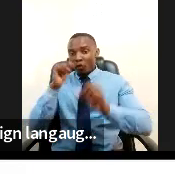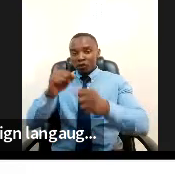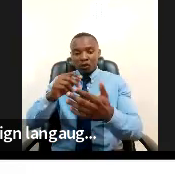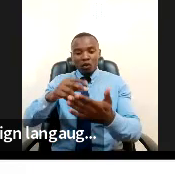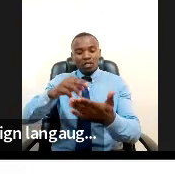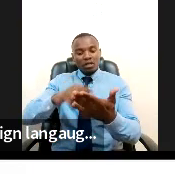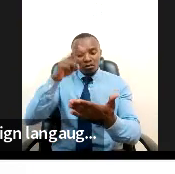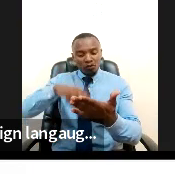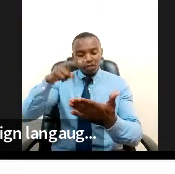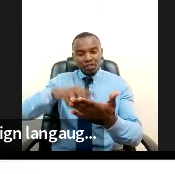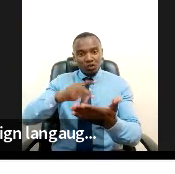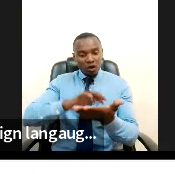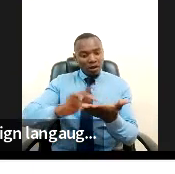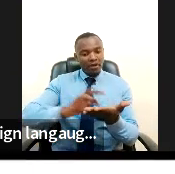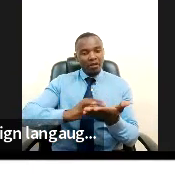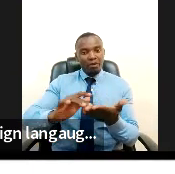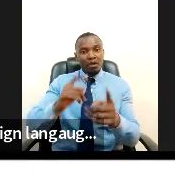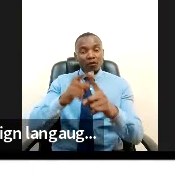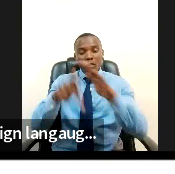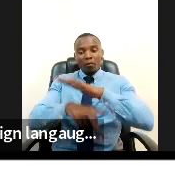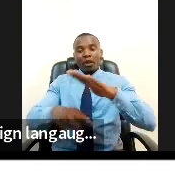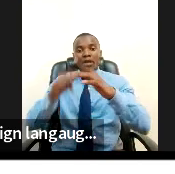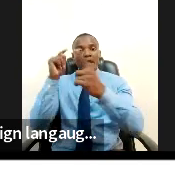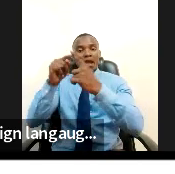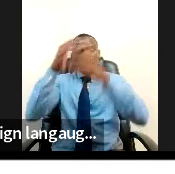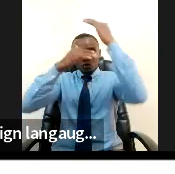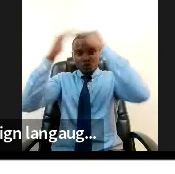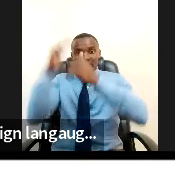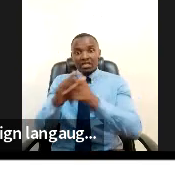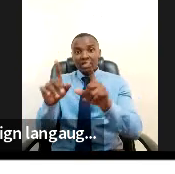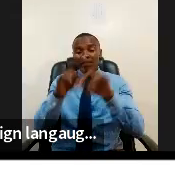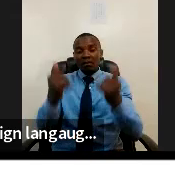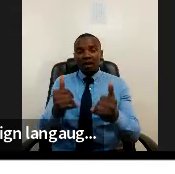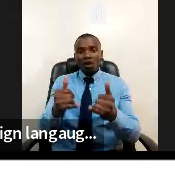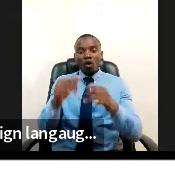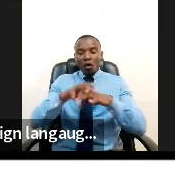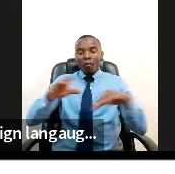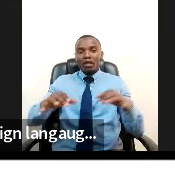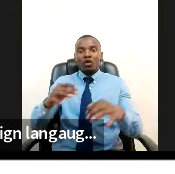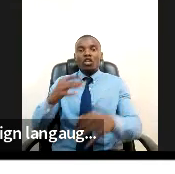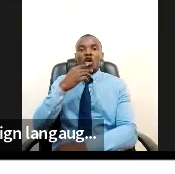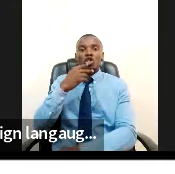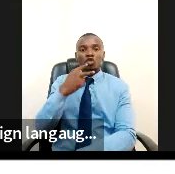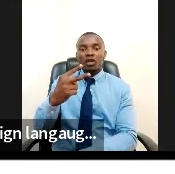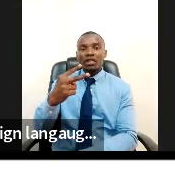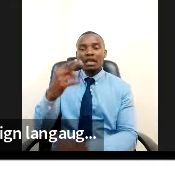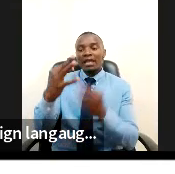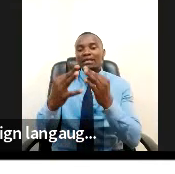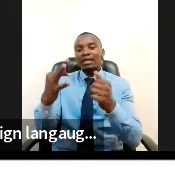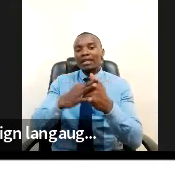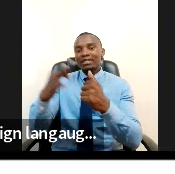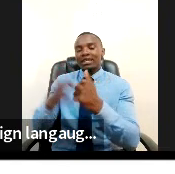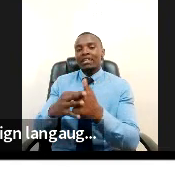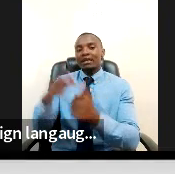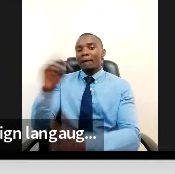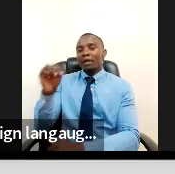university. Our total global available market is 284 million blind people, with a serviceable obtainable